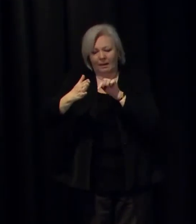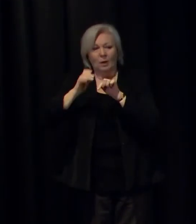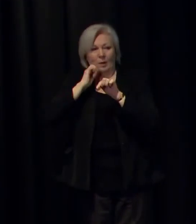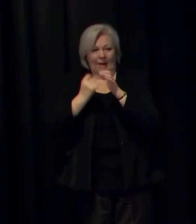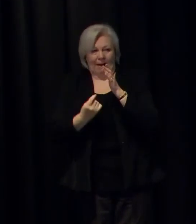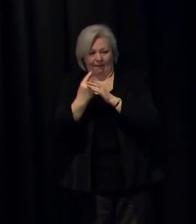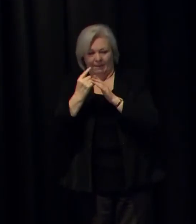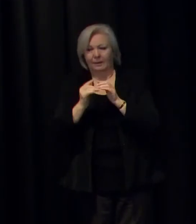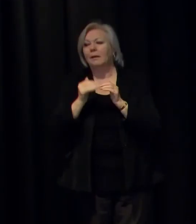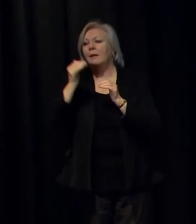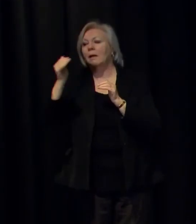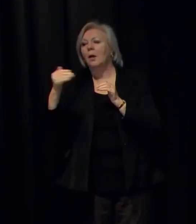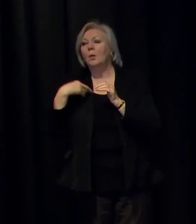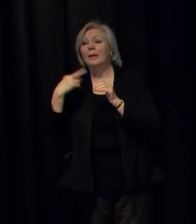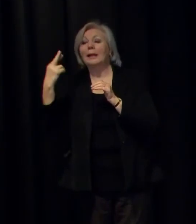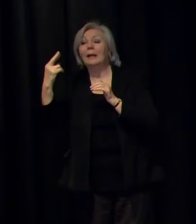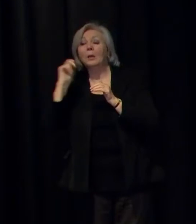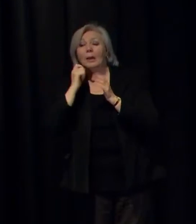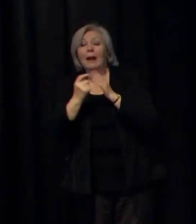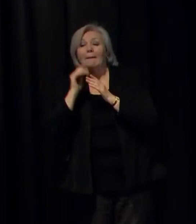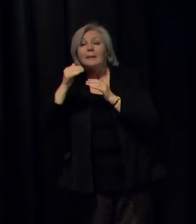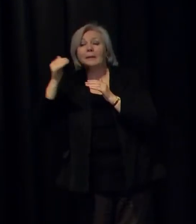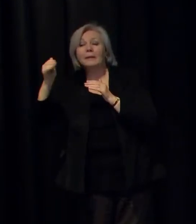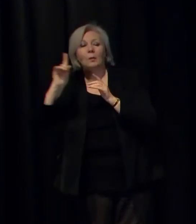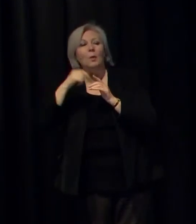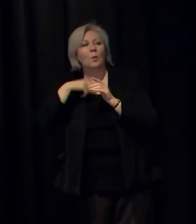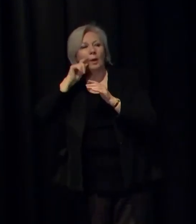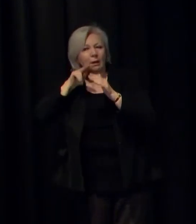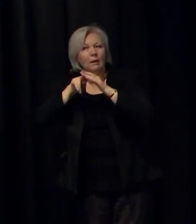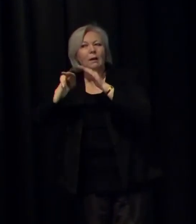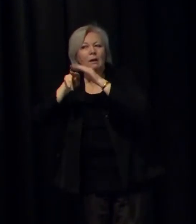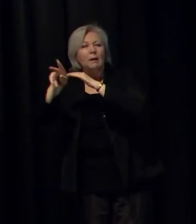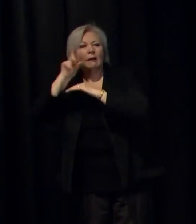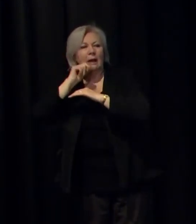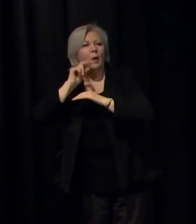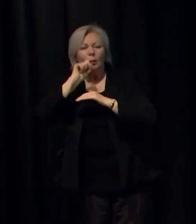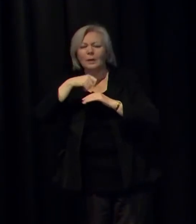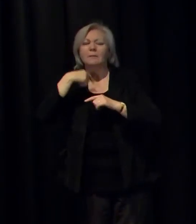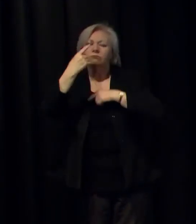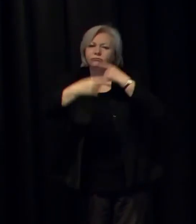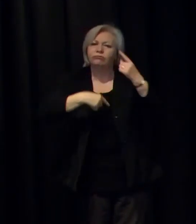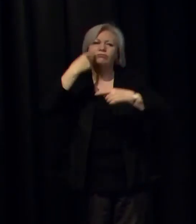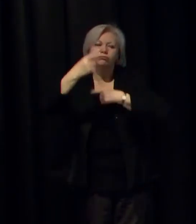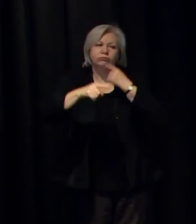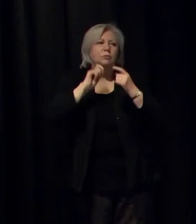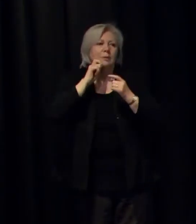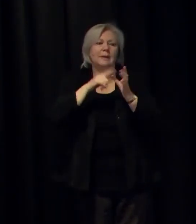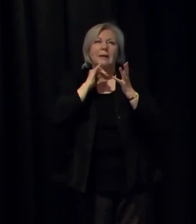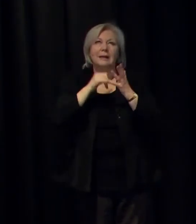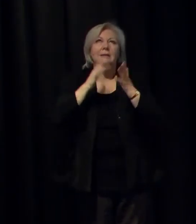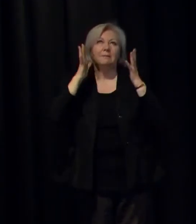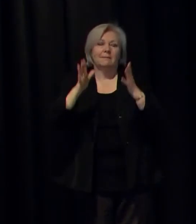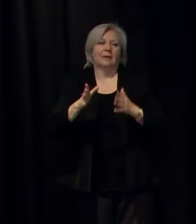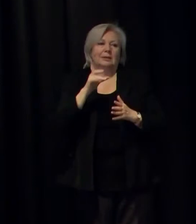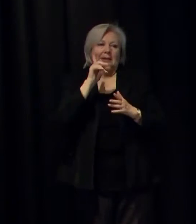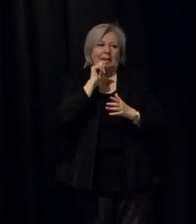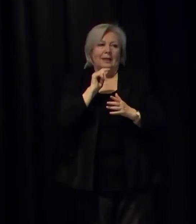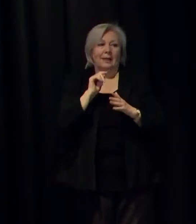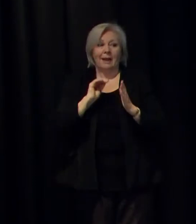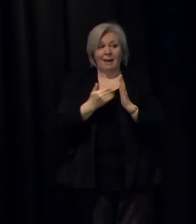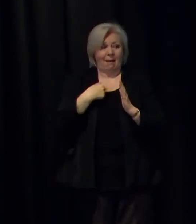expect, once we get a bit further down the track. But we'll be able to give people as much clarity as possible. Can't do that right